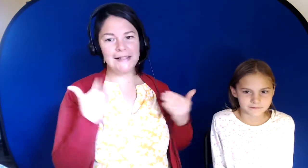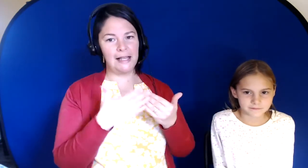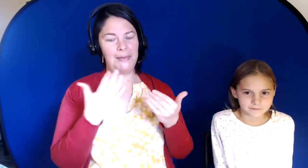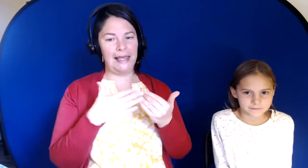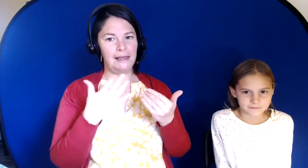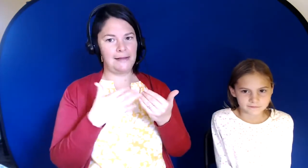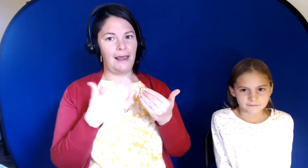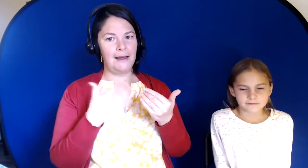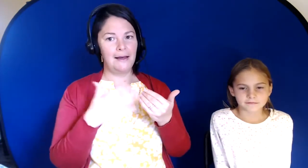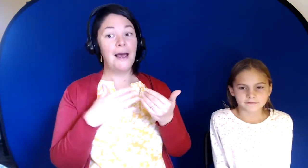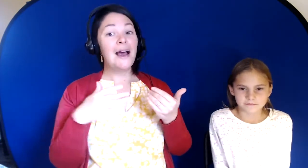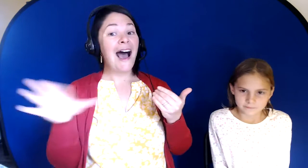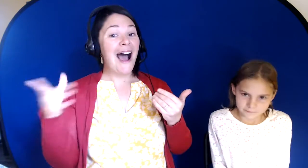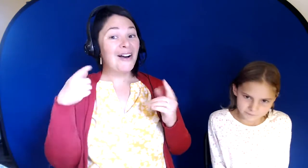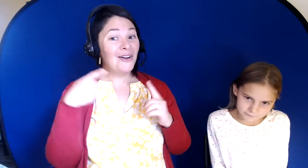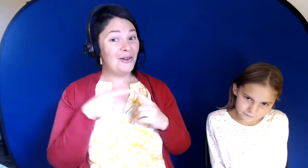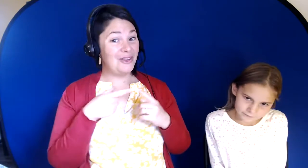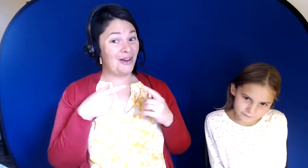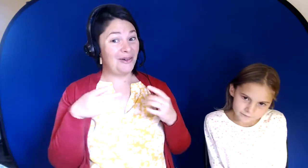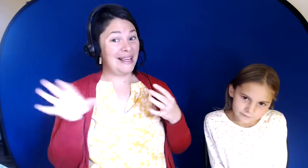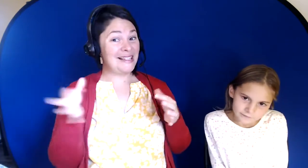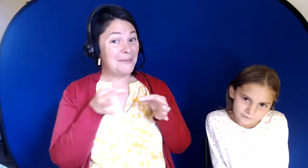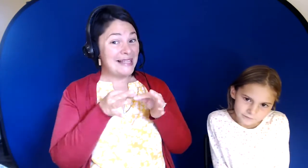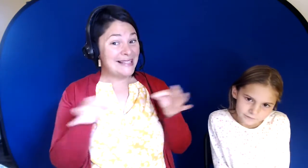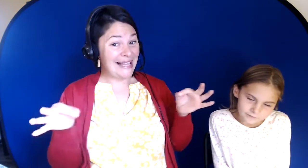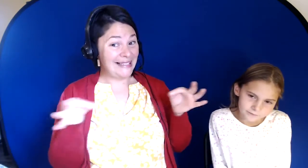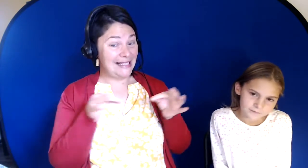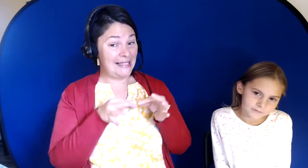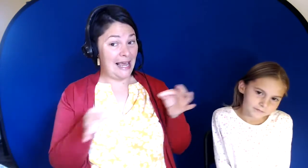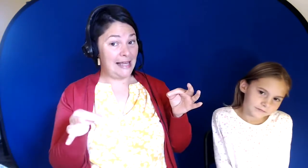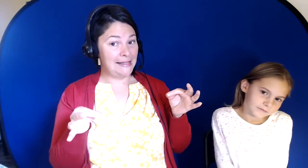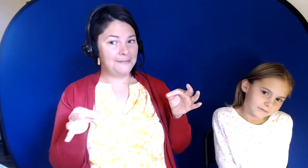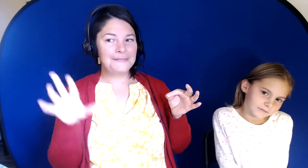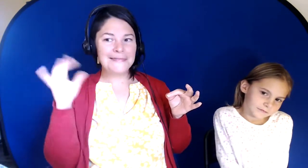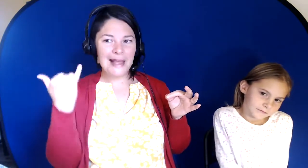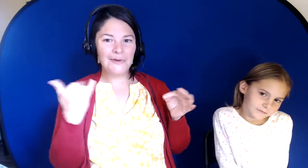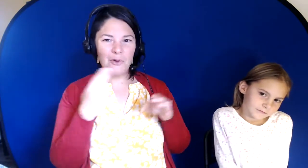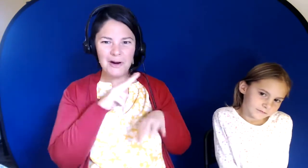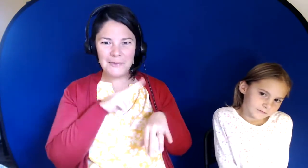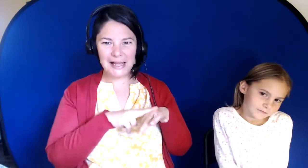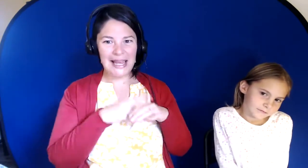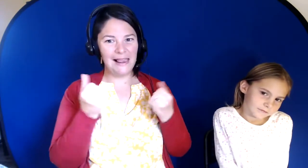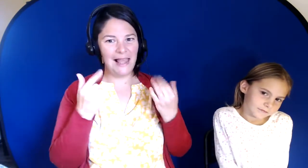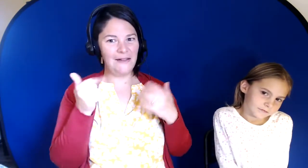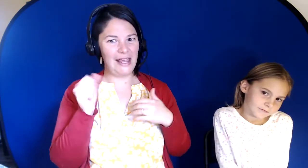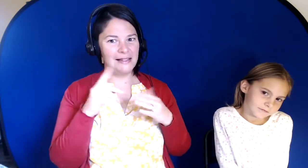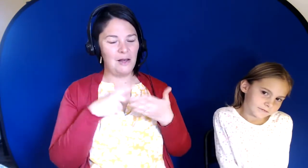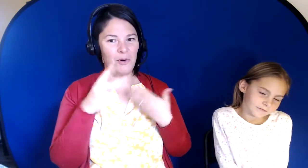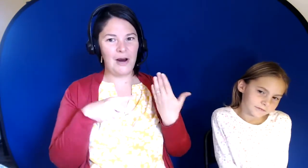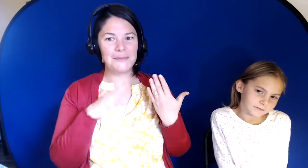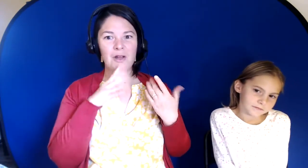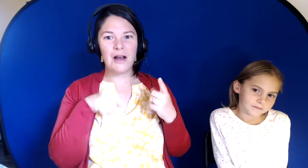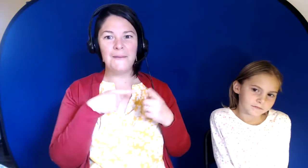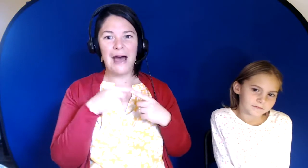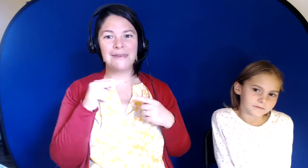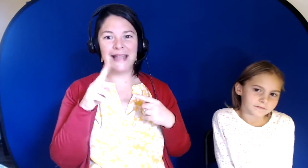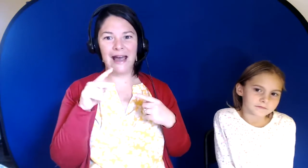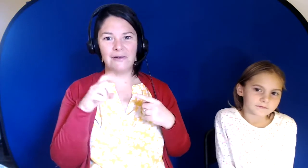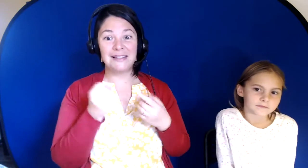be easy. Our goal, though, is to make sentences. Now, normally, a lot of ASL programs talk about nouns,